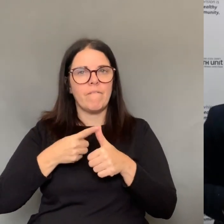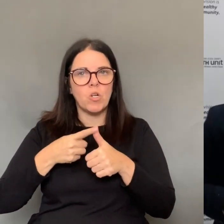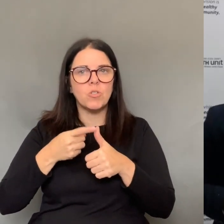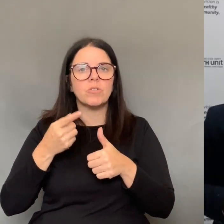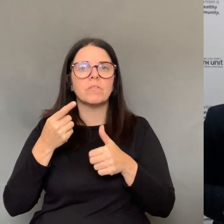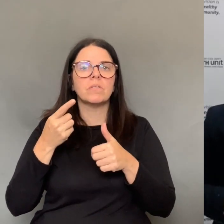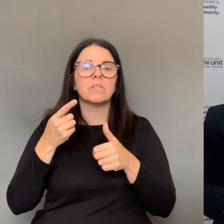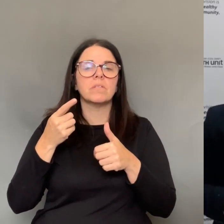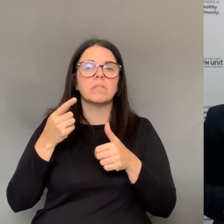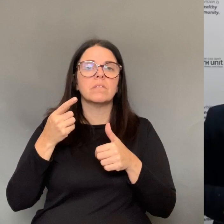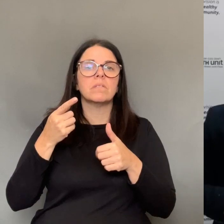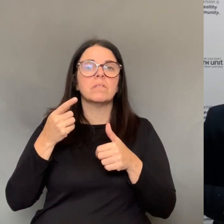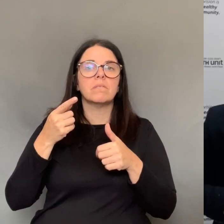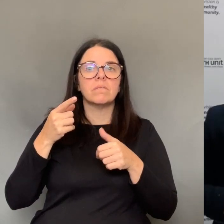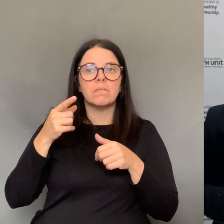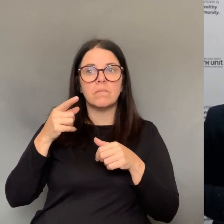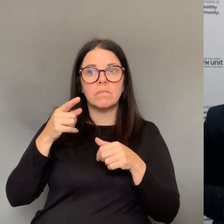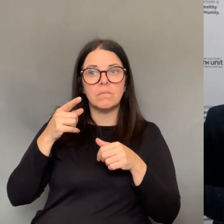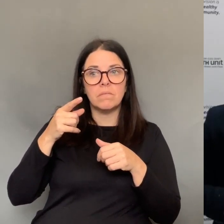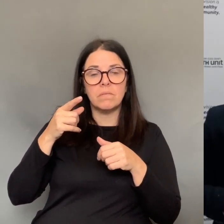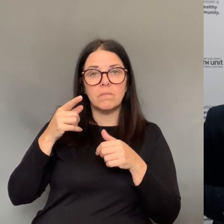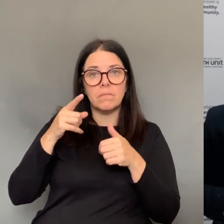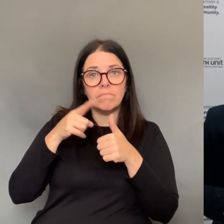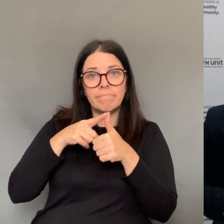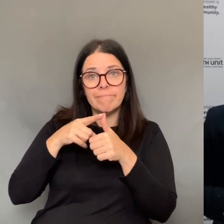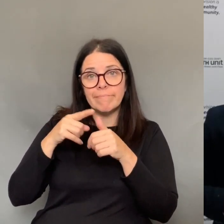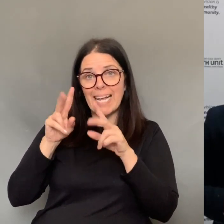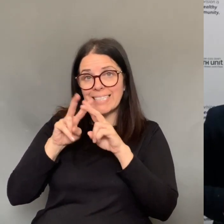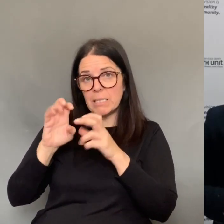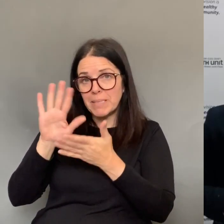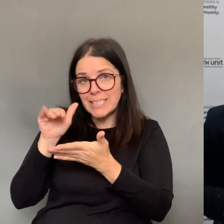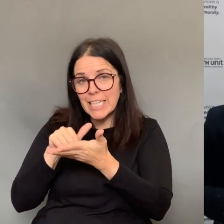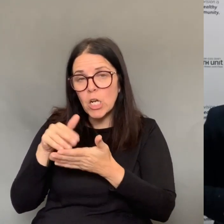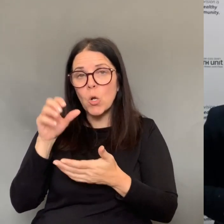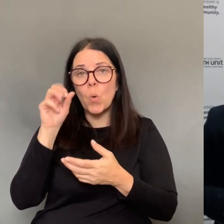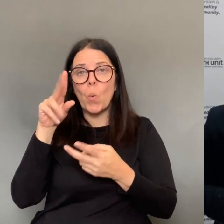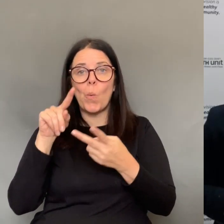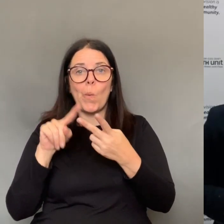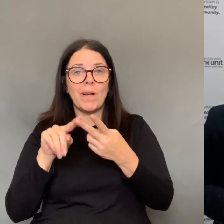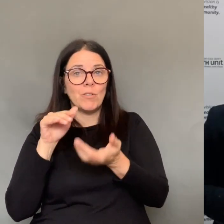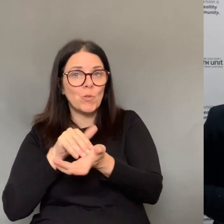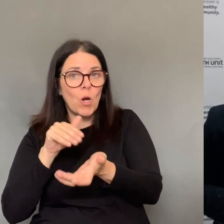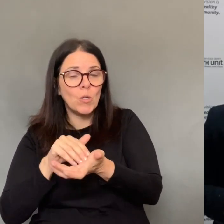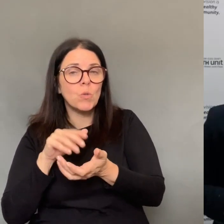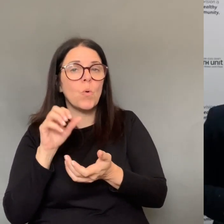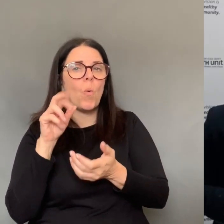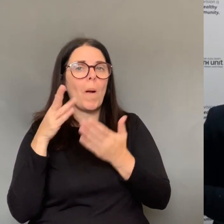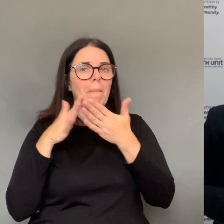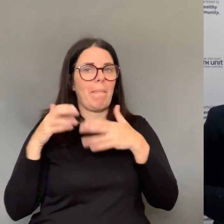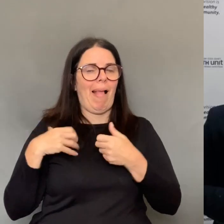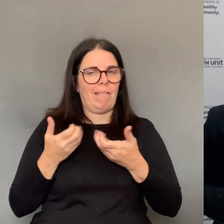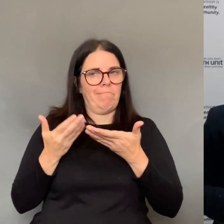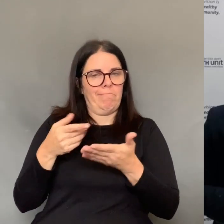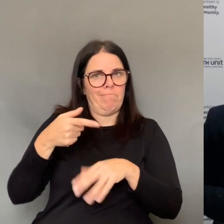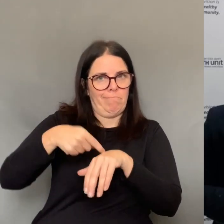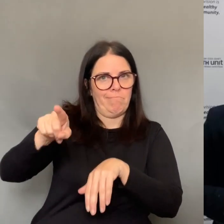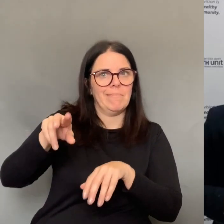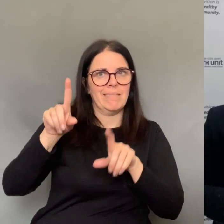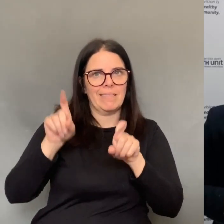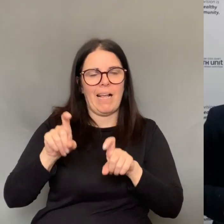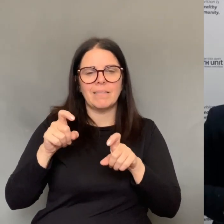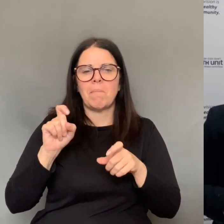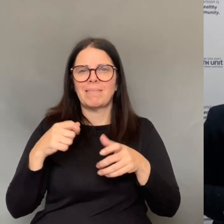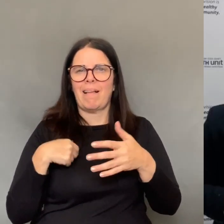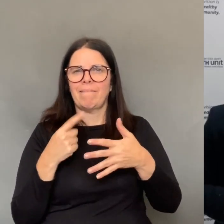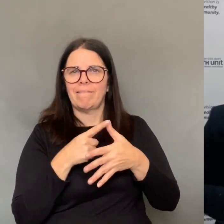Has there been any thought to reaching out and testing the homeless population, people who maybe wouldn't go to the hospital themselves if they